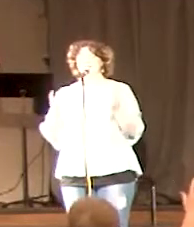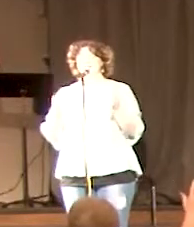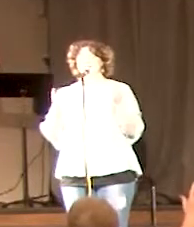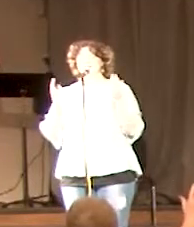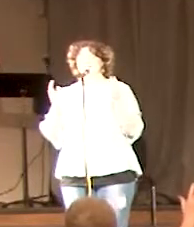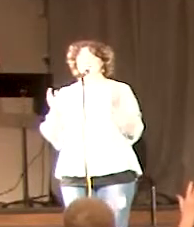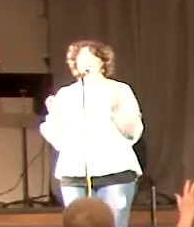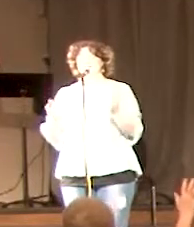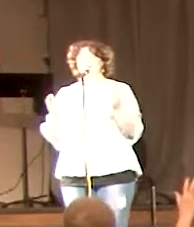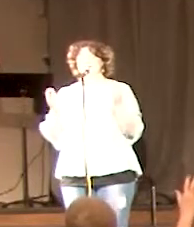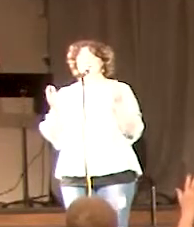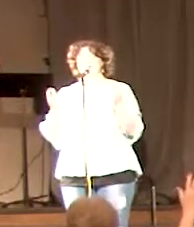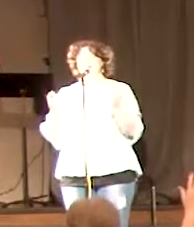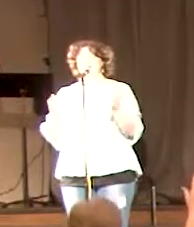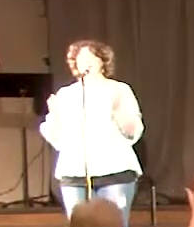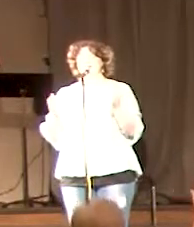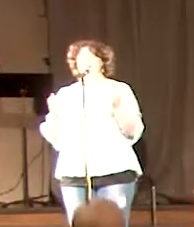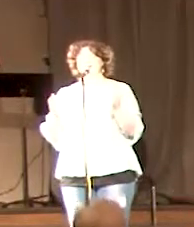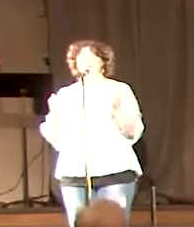gonna let me